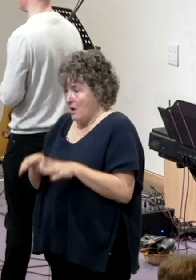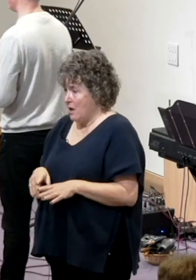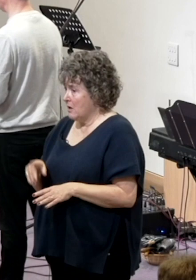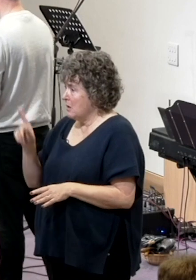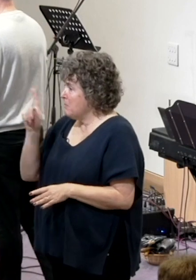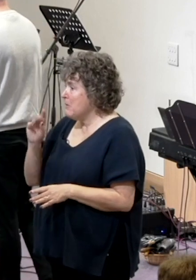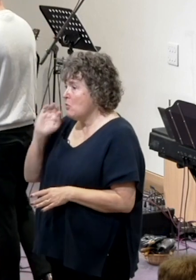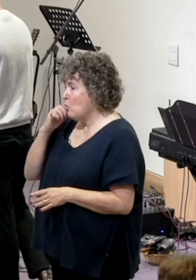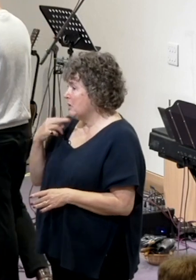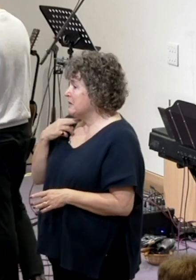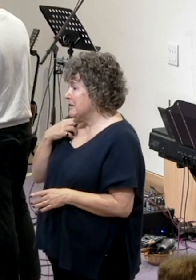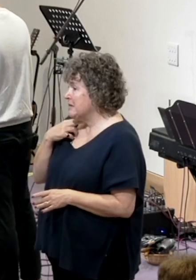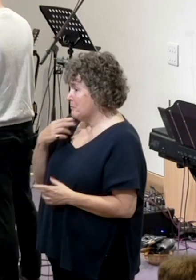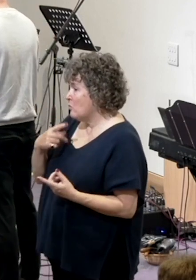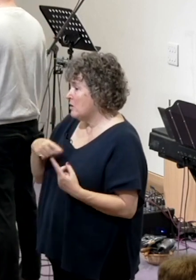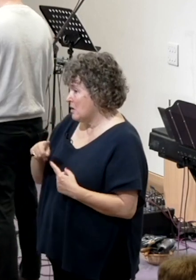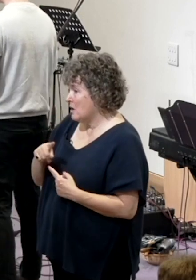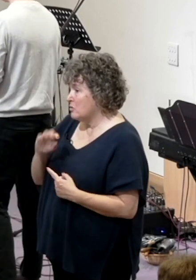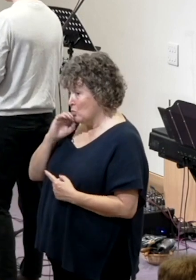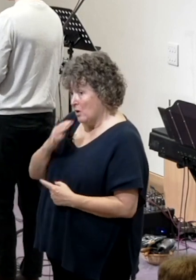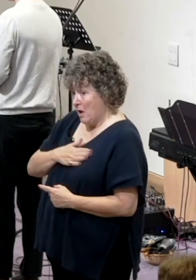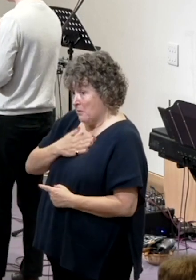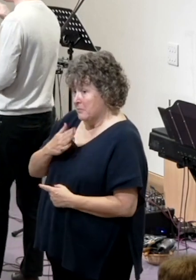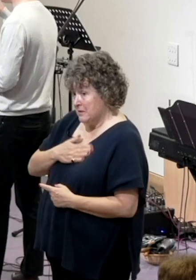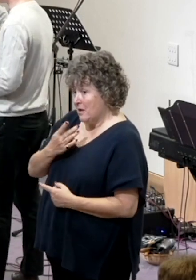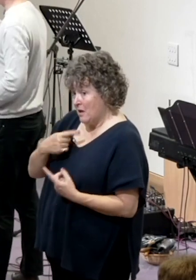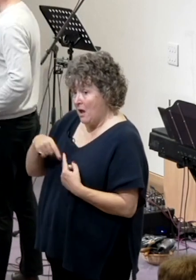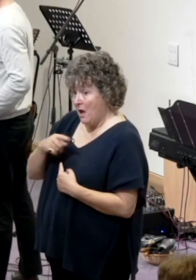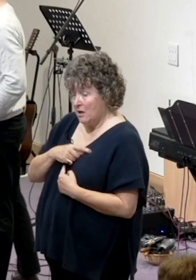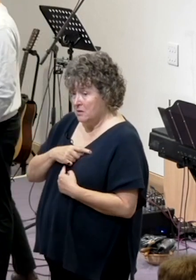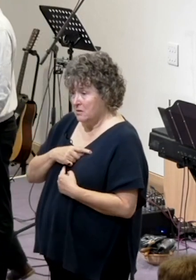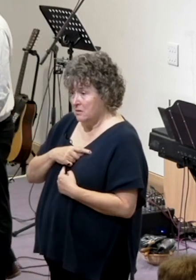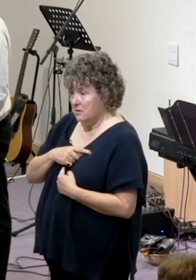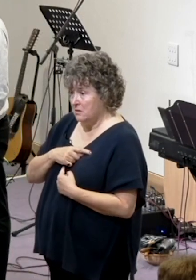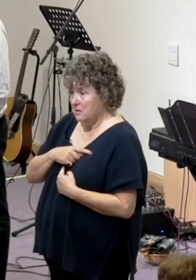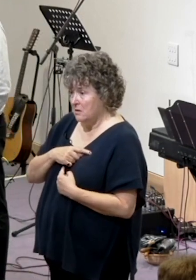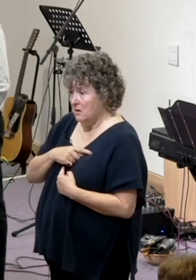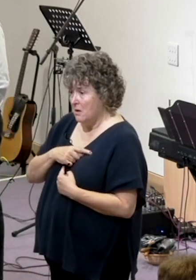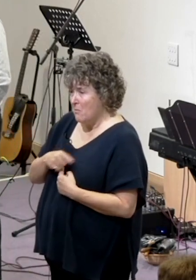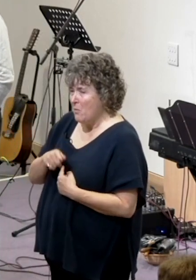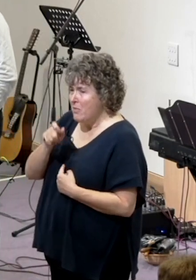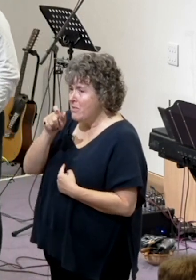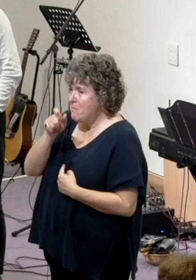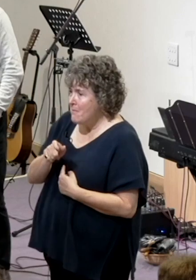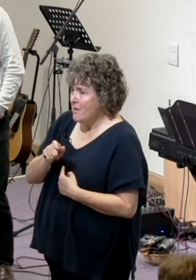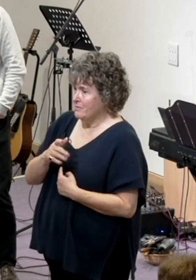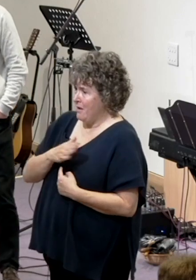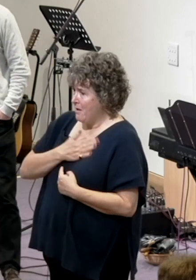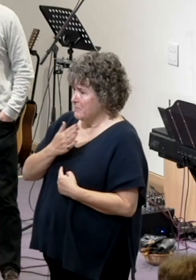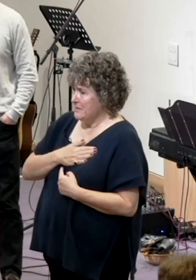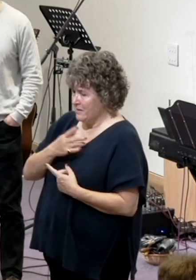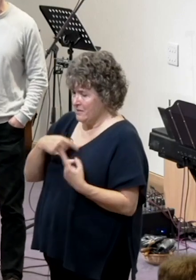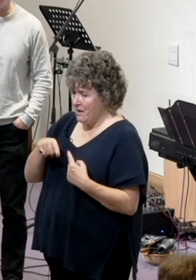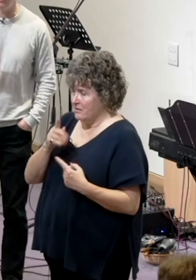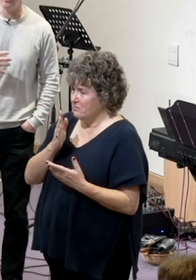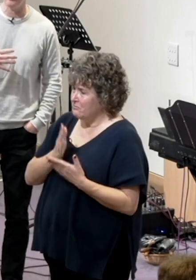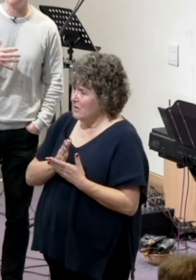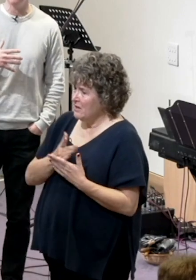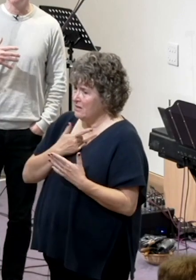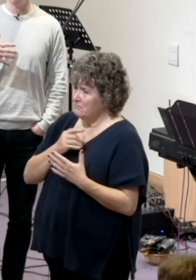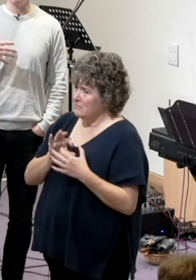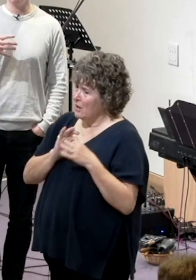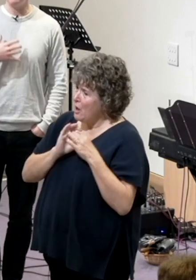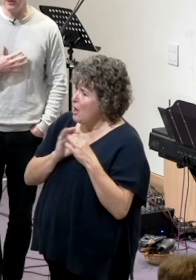by people. But we also know that when that person who hurts us or lets us down is